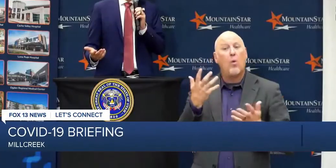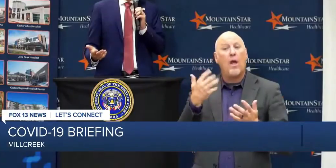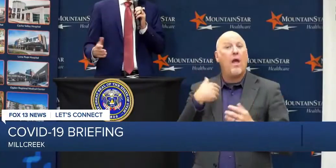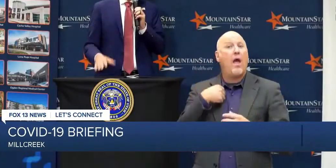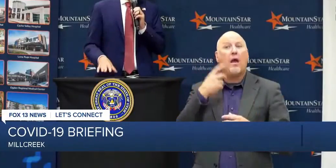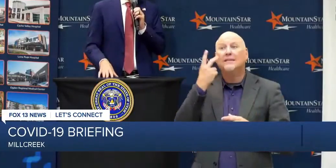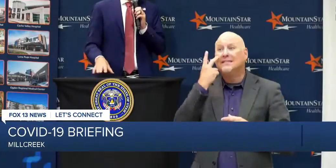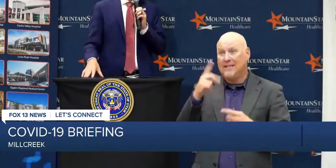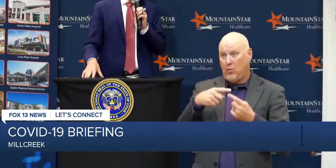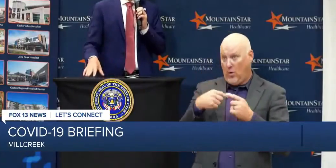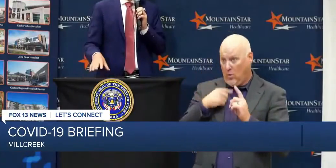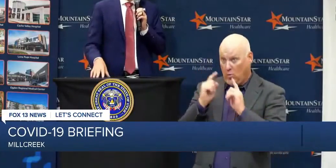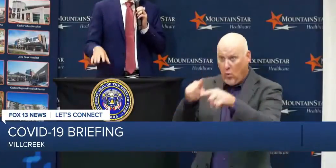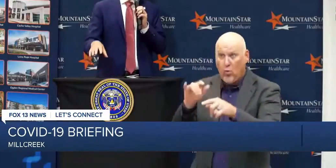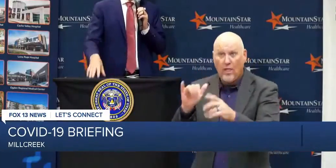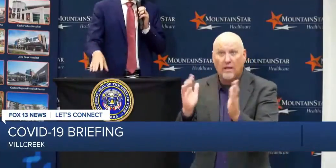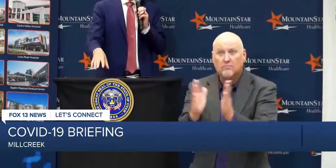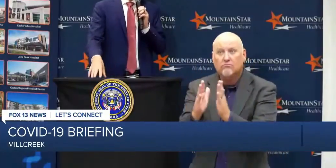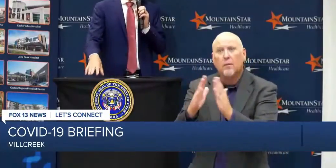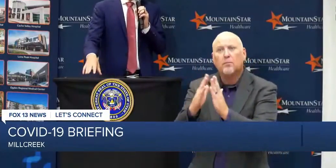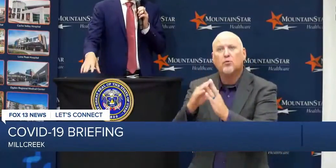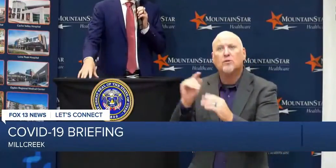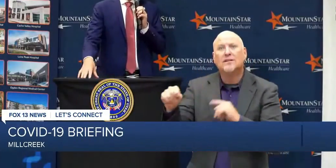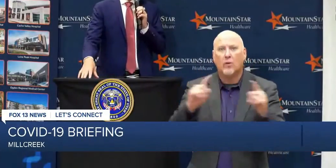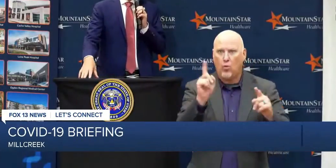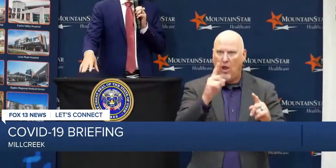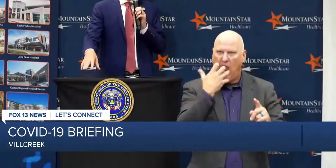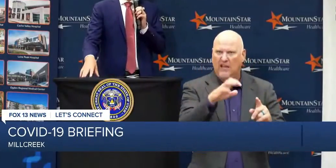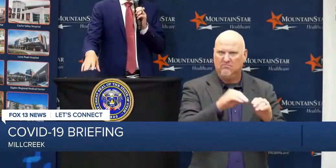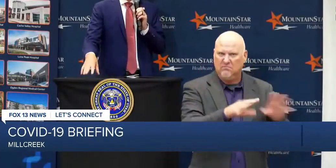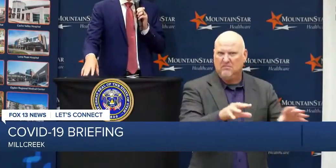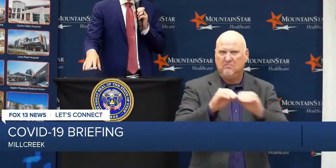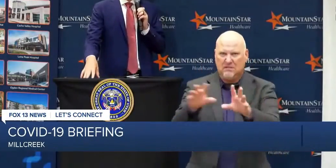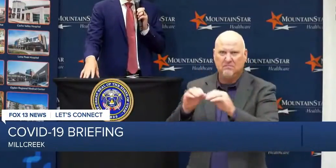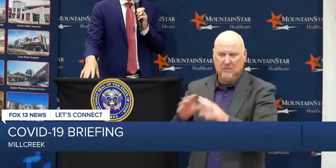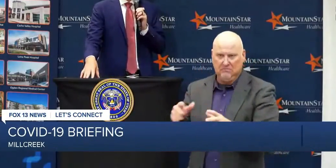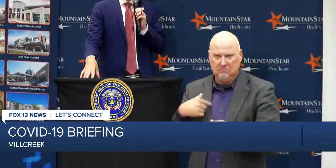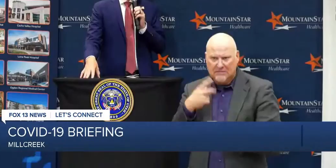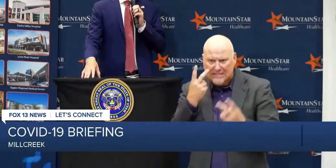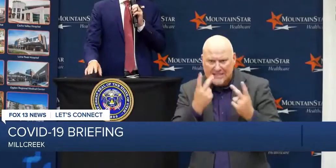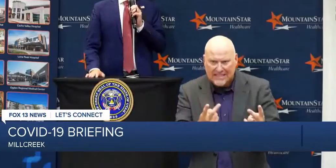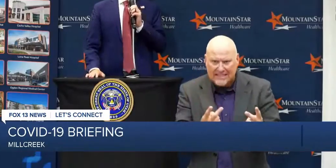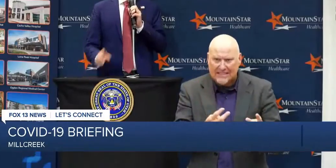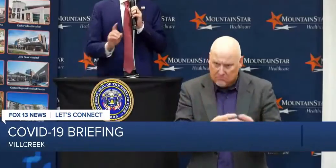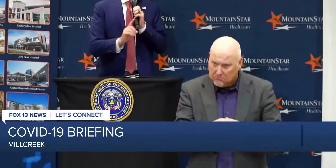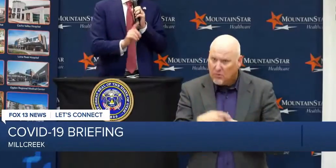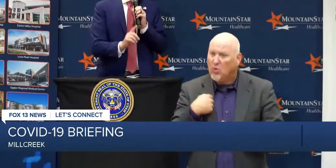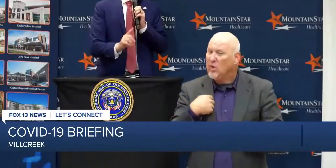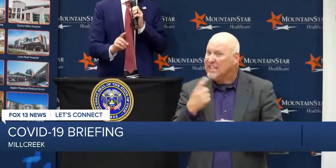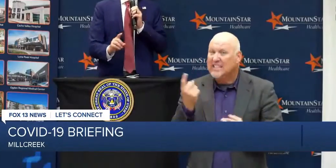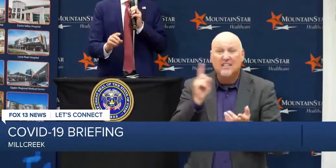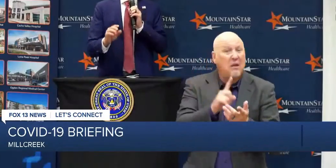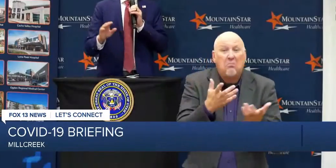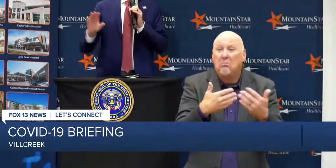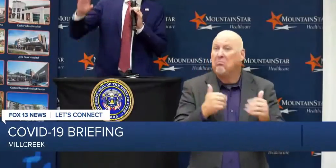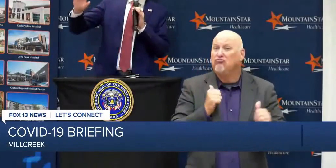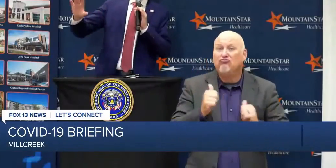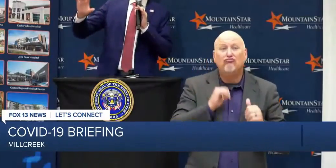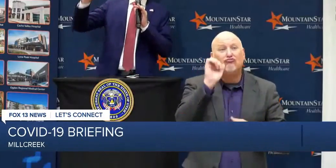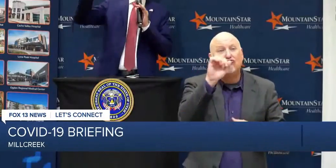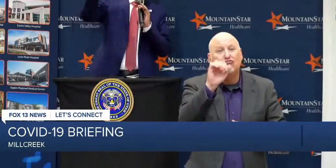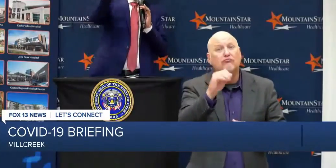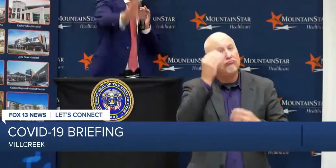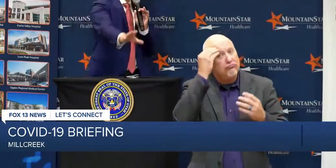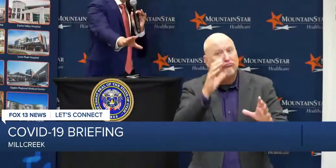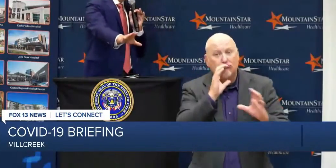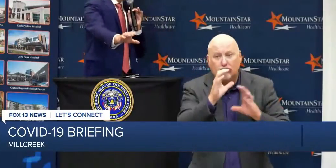uptick because we can go out and say, hey, you are in an area right now that is experiencing a surge. And let me backtrack a little bit. We've